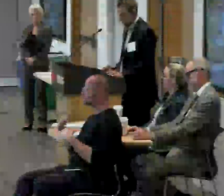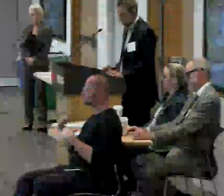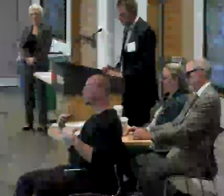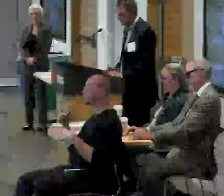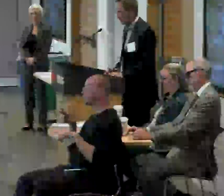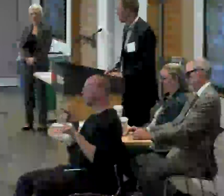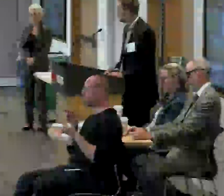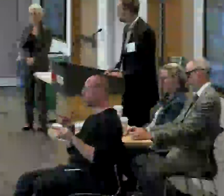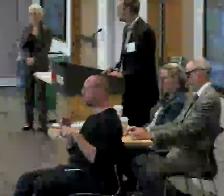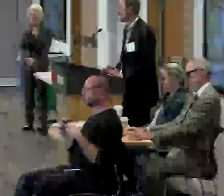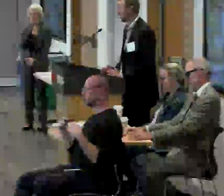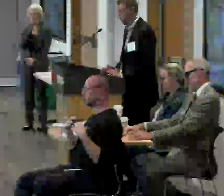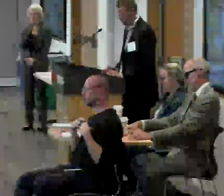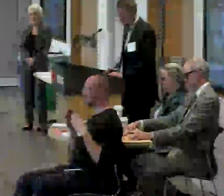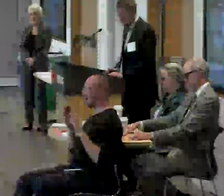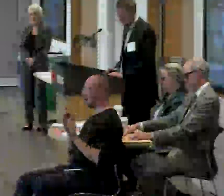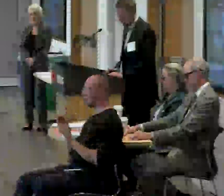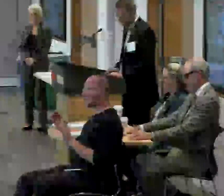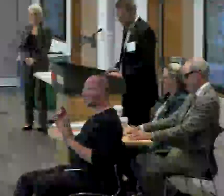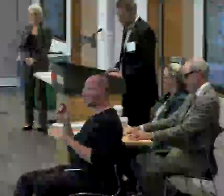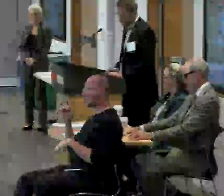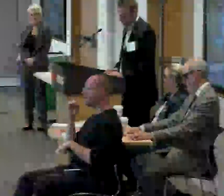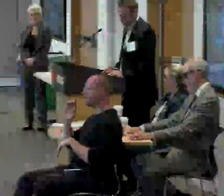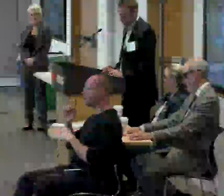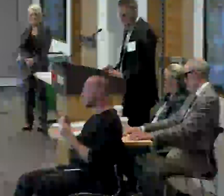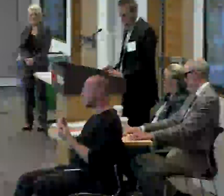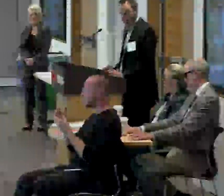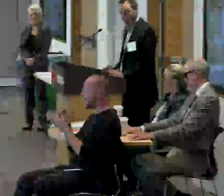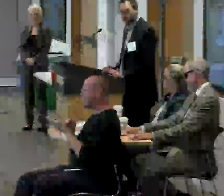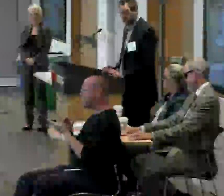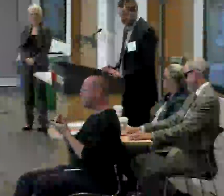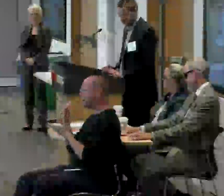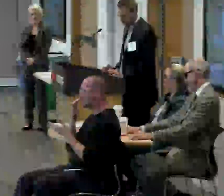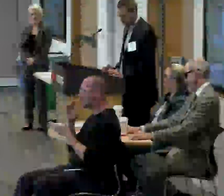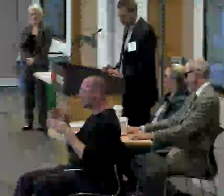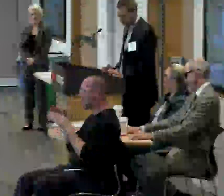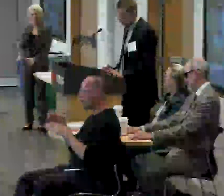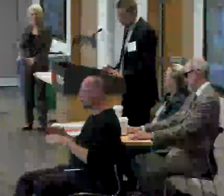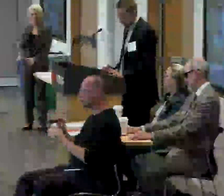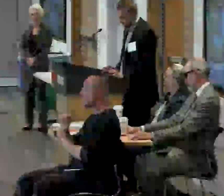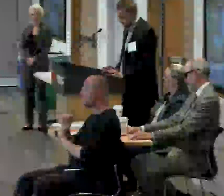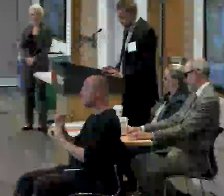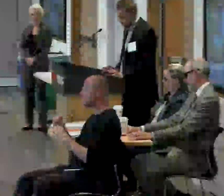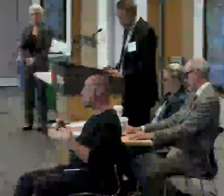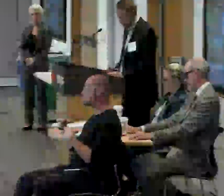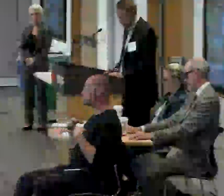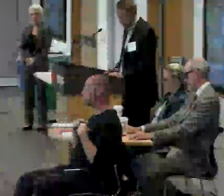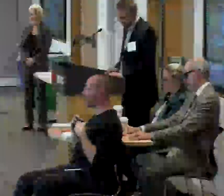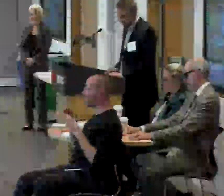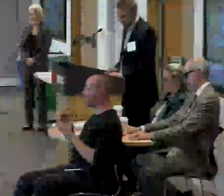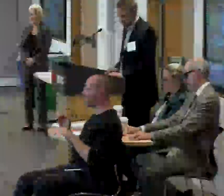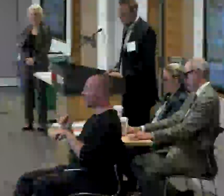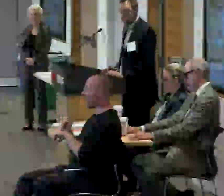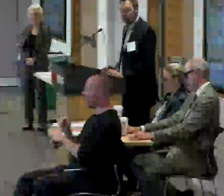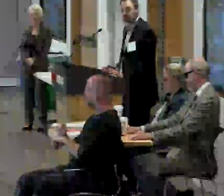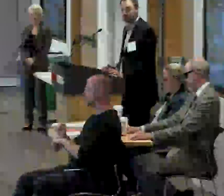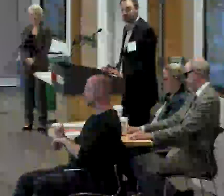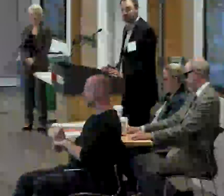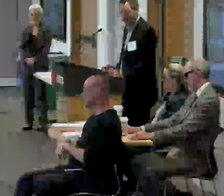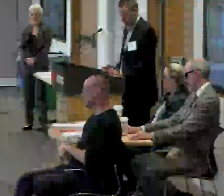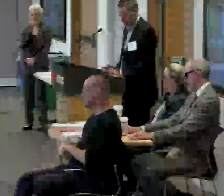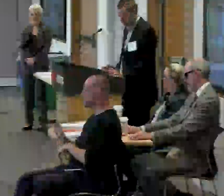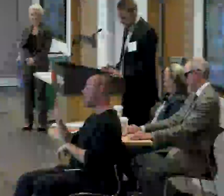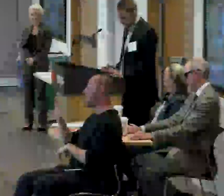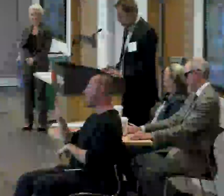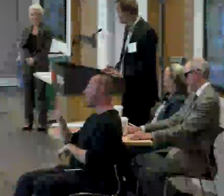have access to retirement savings at their place of work. She's also commissioner for First 5 Sacramento County Commission, and she's bachelor's